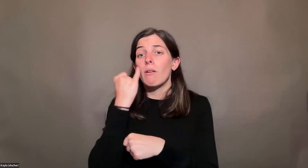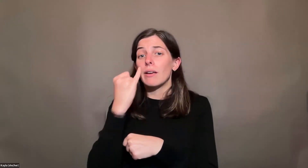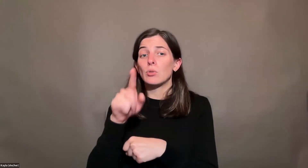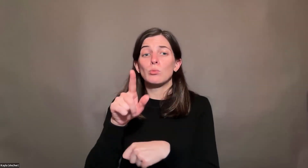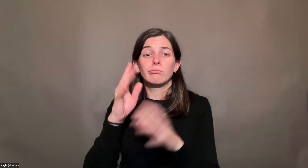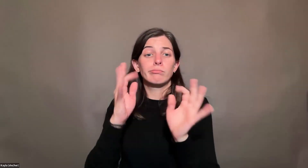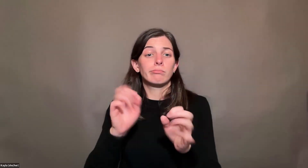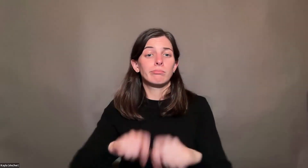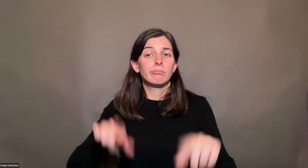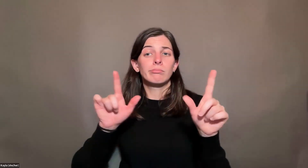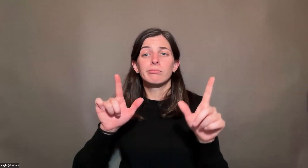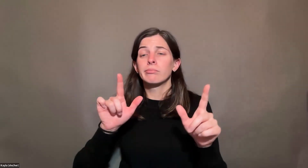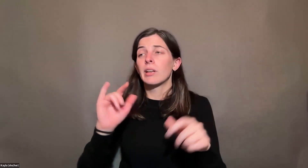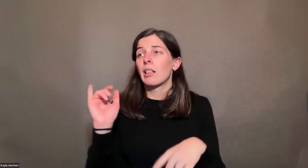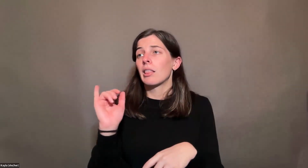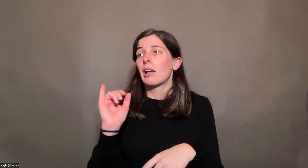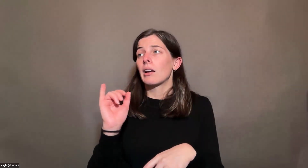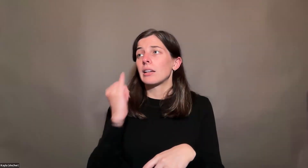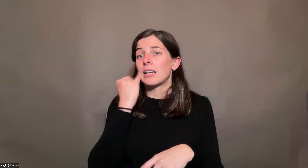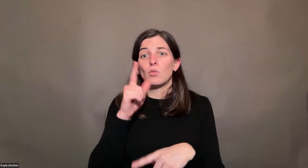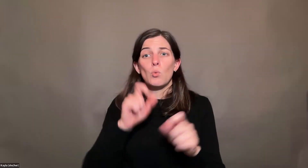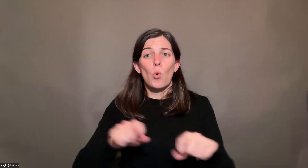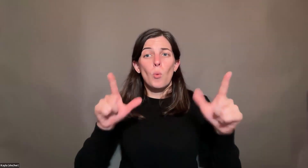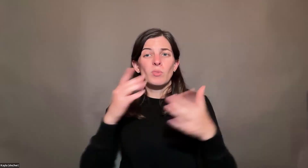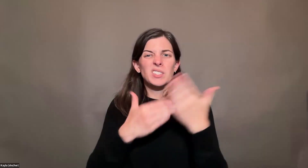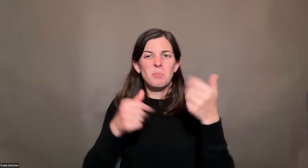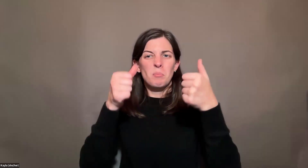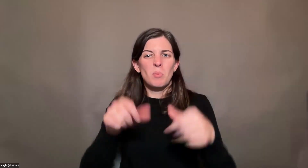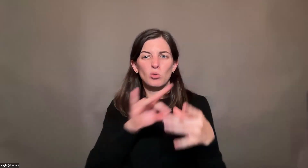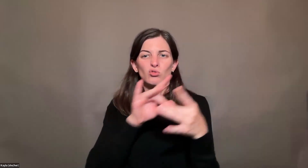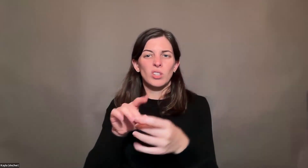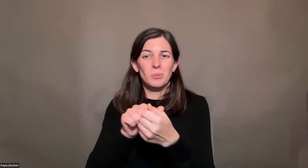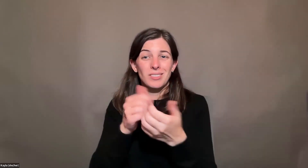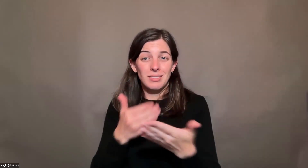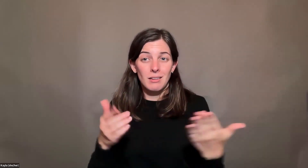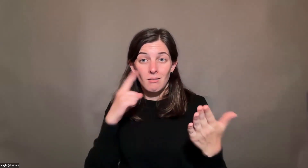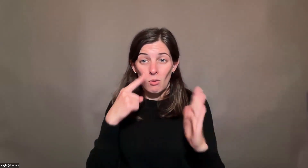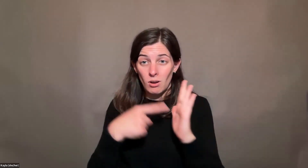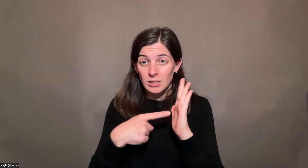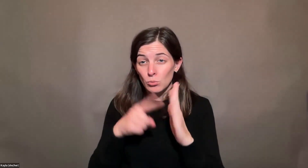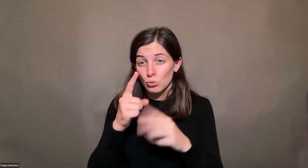I can say, it will open some post-related stuff. So when you are creating your own blog, you can fetch